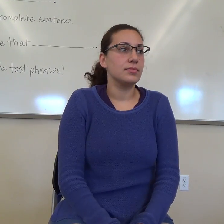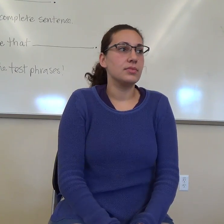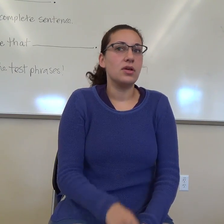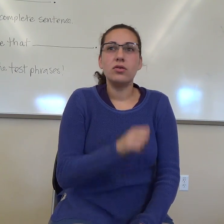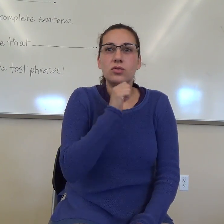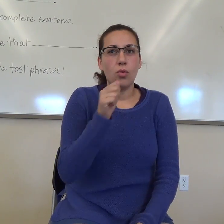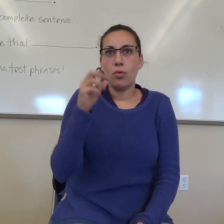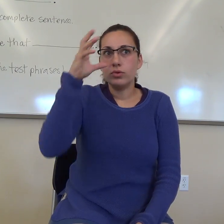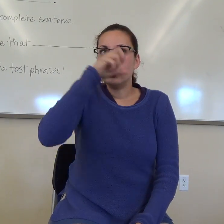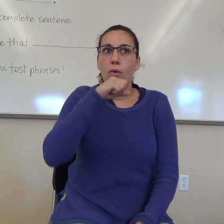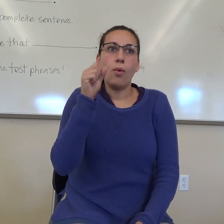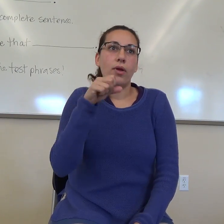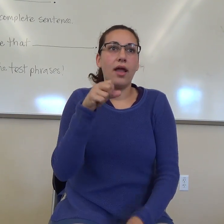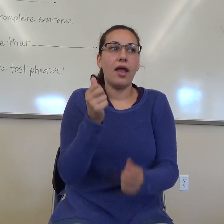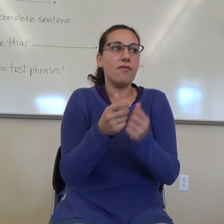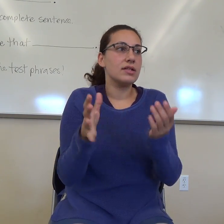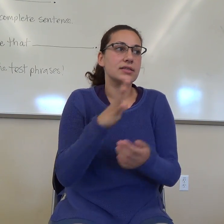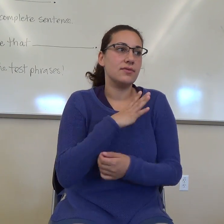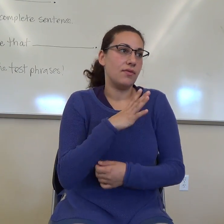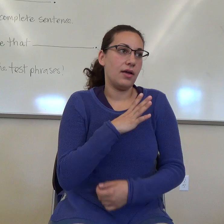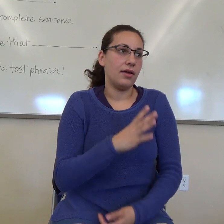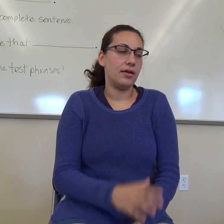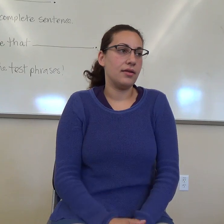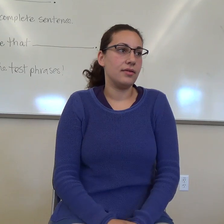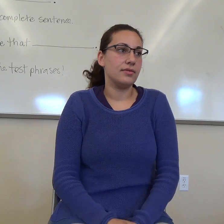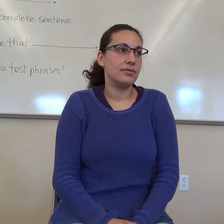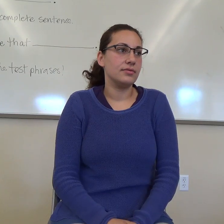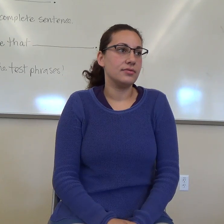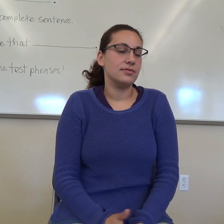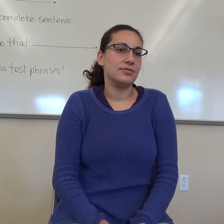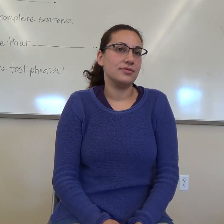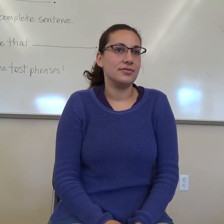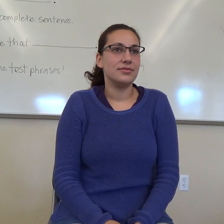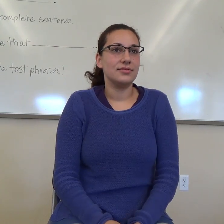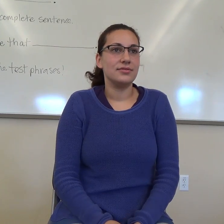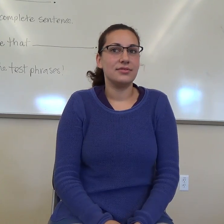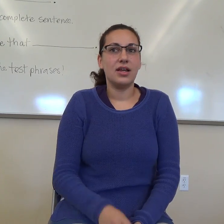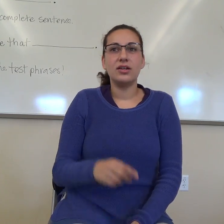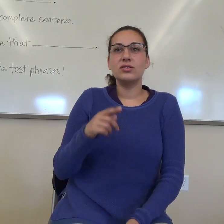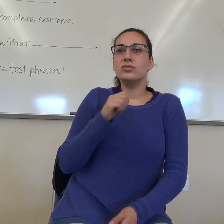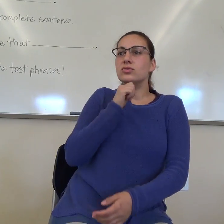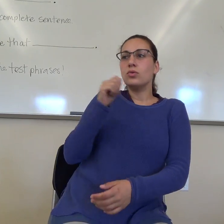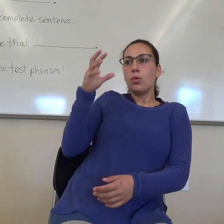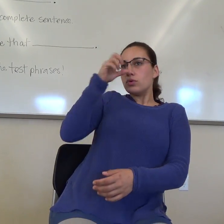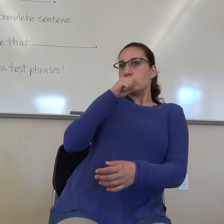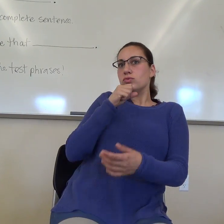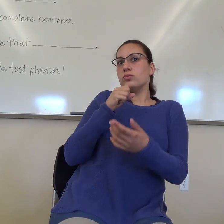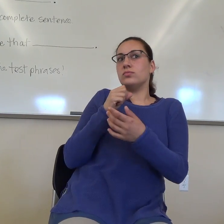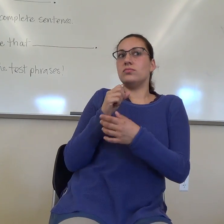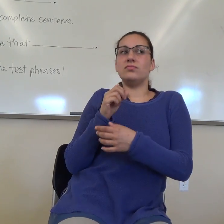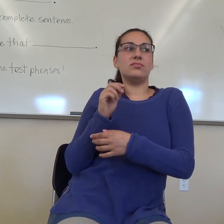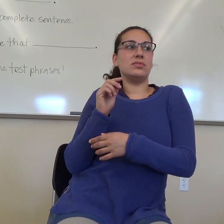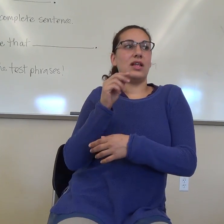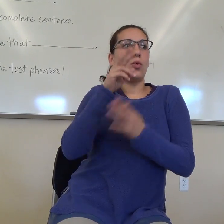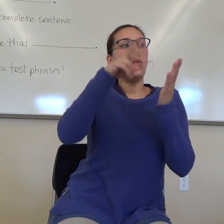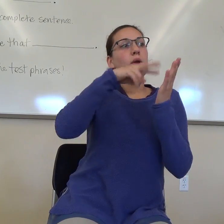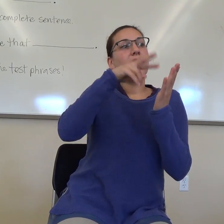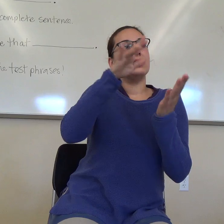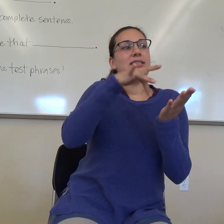assume that they have the information that you do. Okay, so the next thing